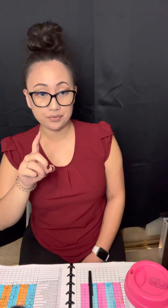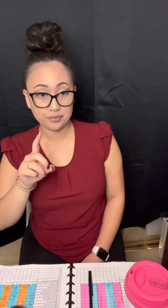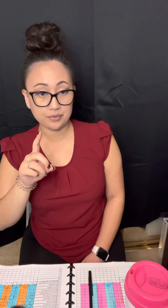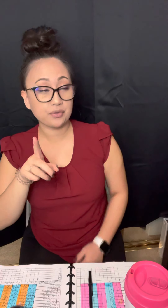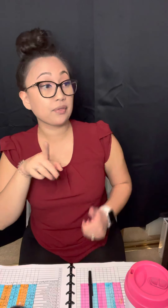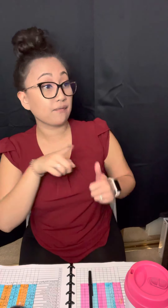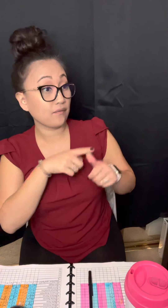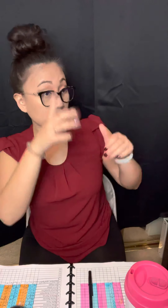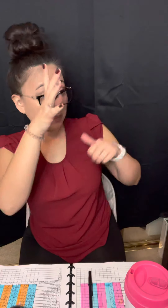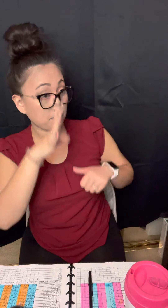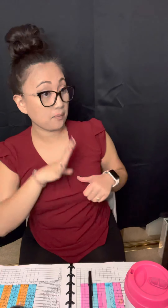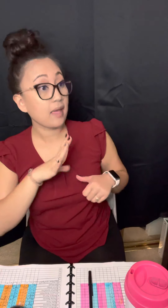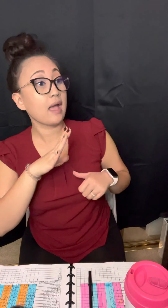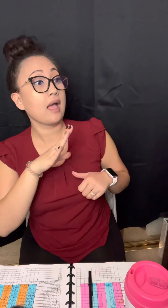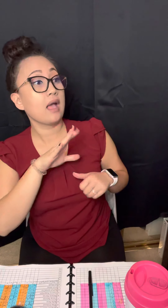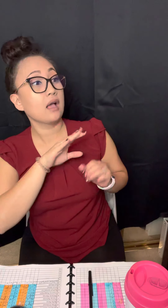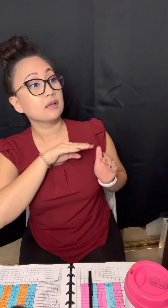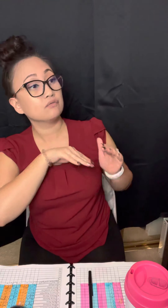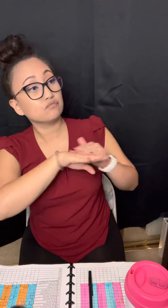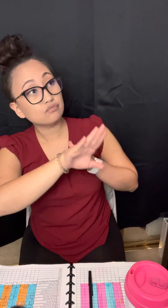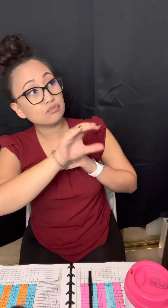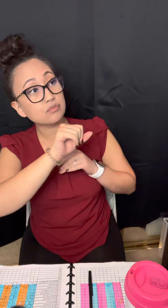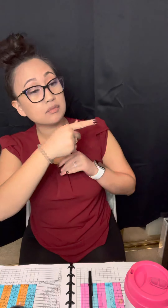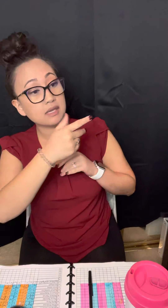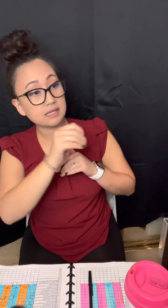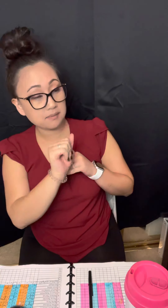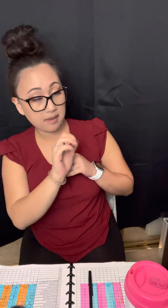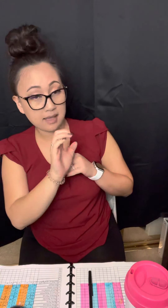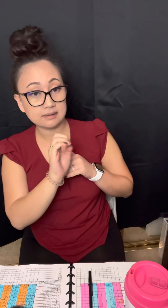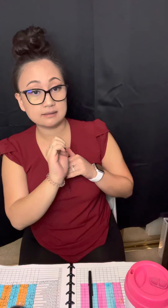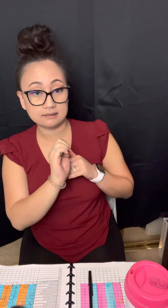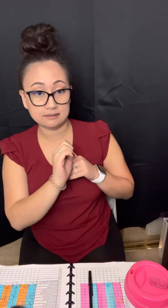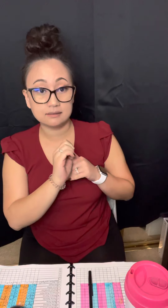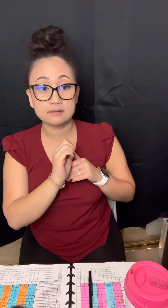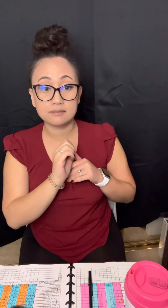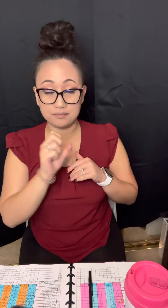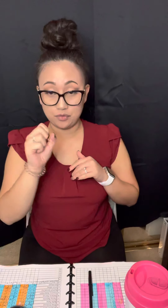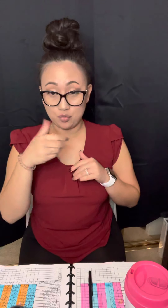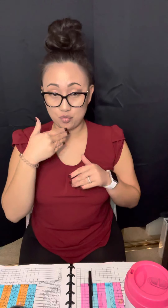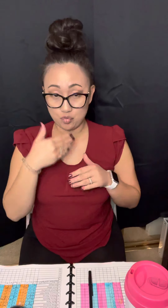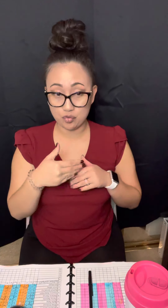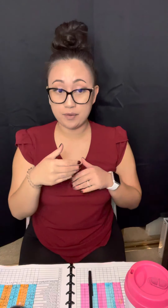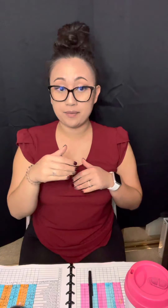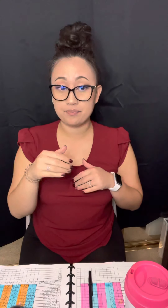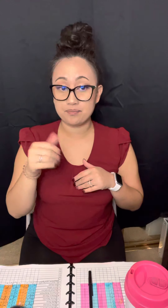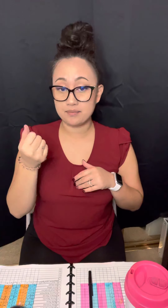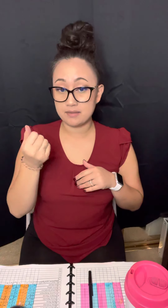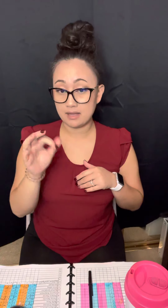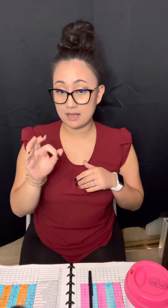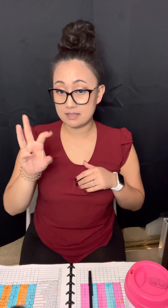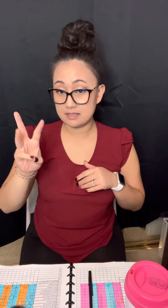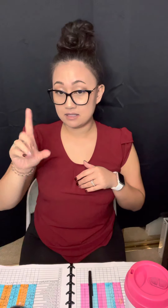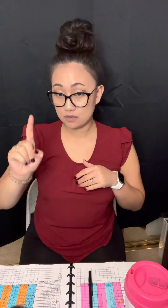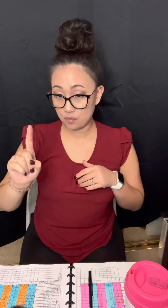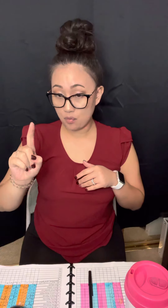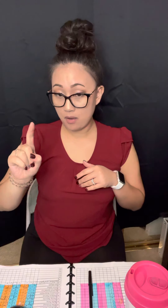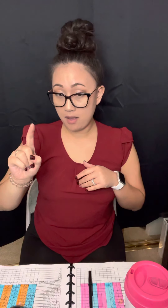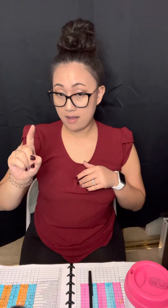Good. In 1961, Alan Shepard became the first American to go